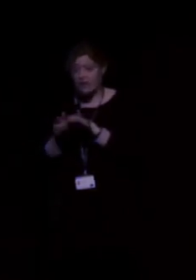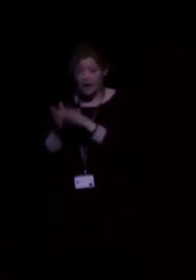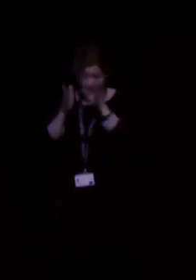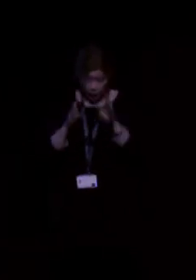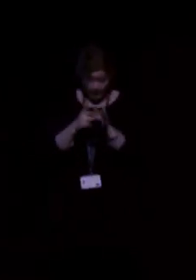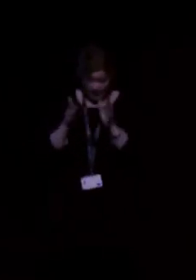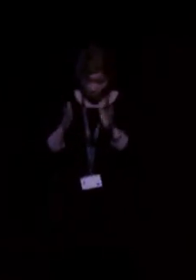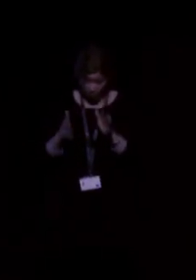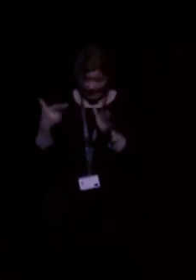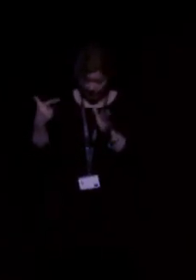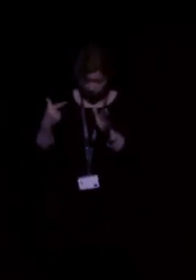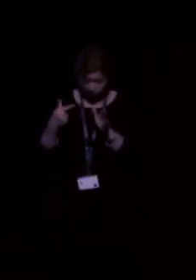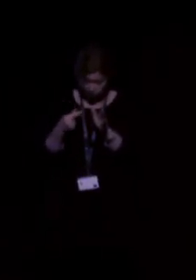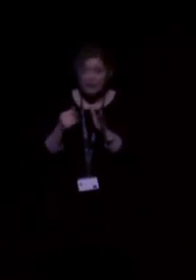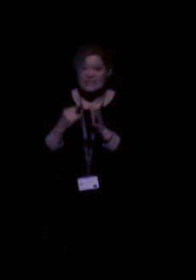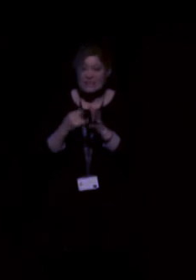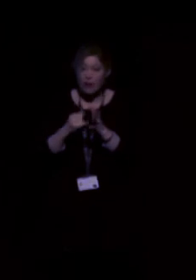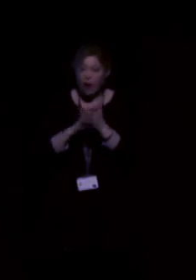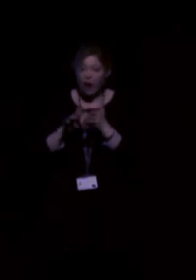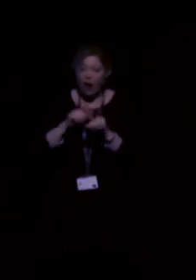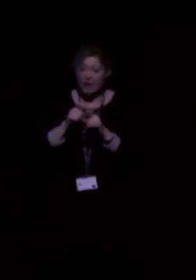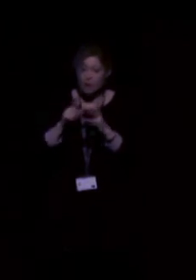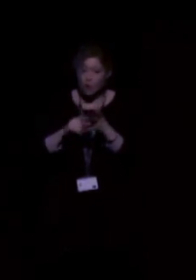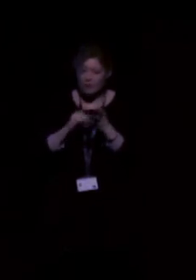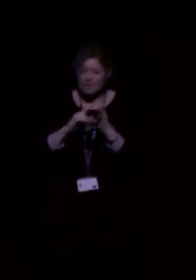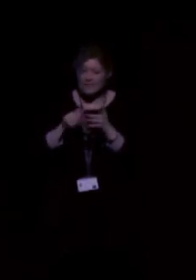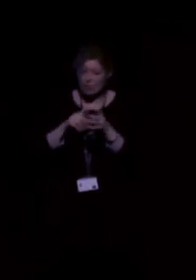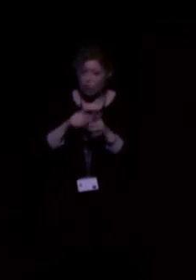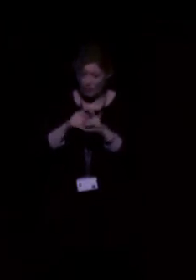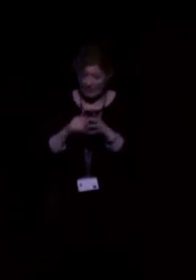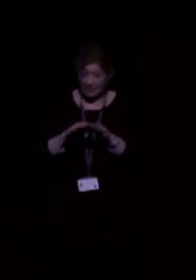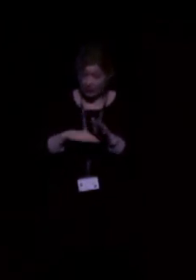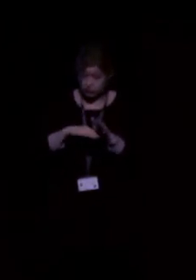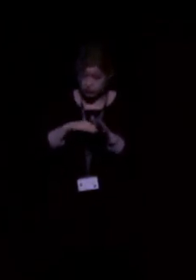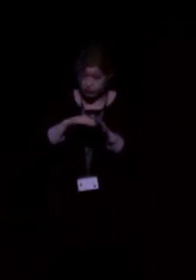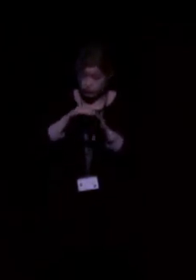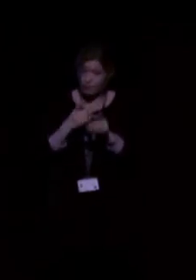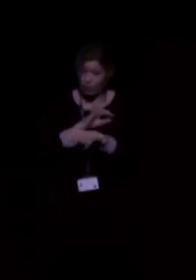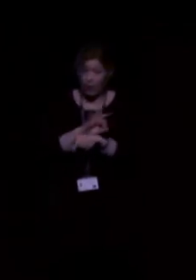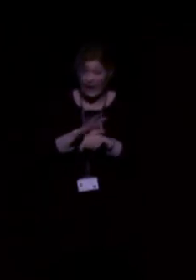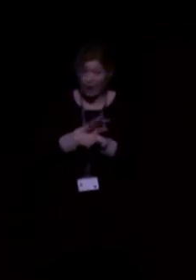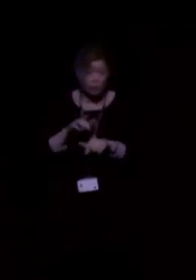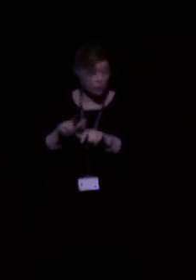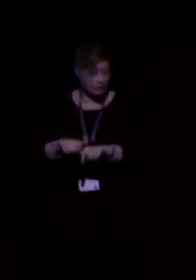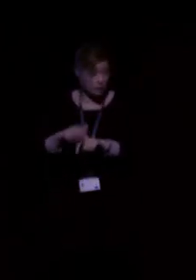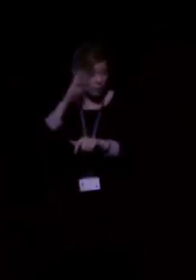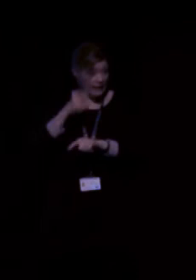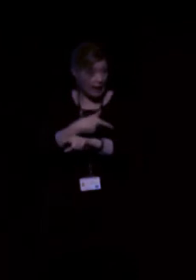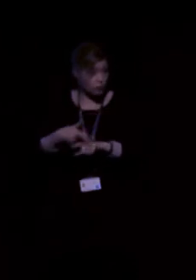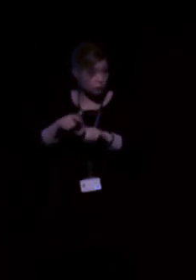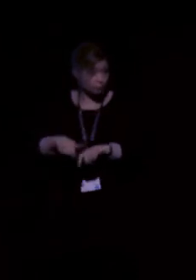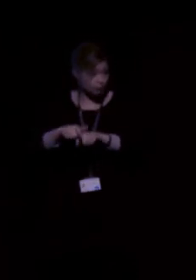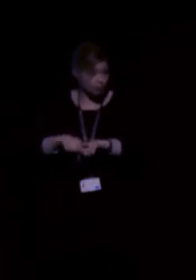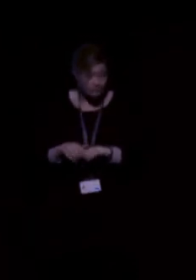high-dose steroids, and those perfuse into the inner ear over a period of an hour in which you're lying on the couch. Now, if we look at the top line